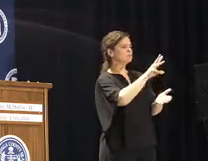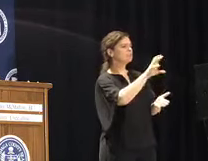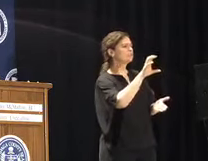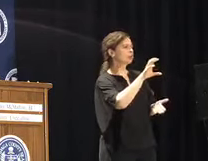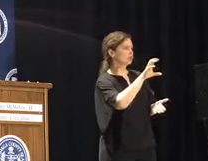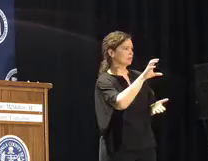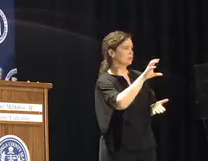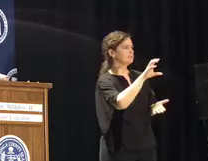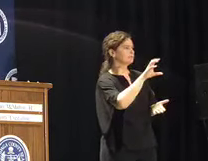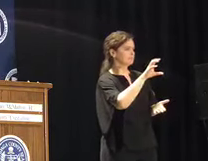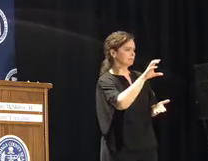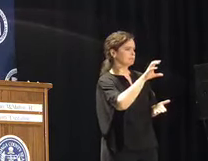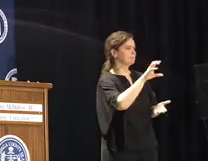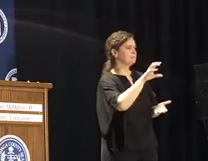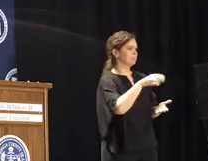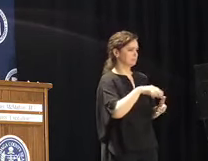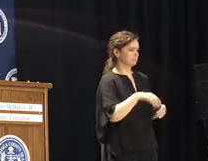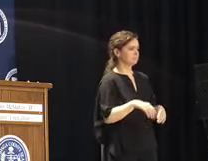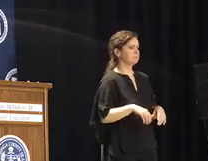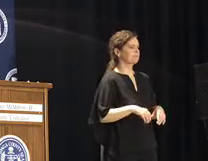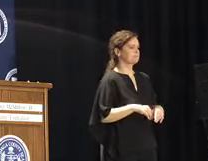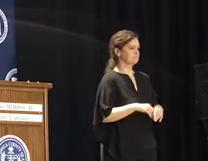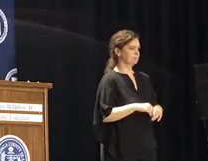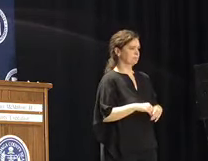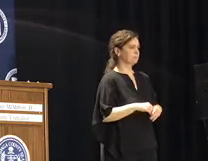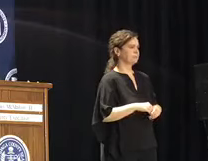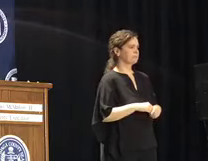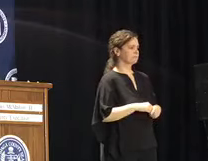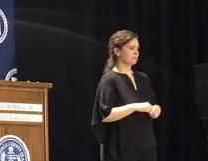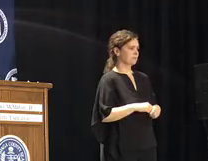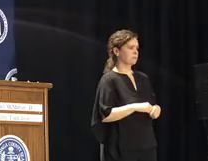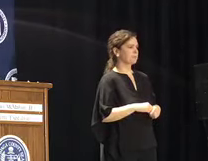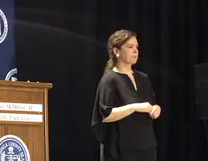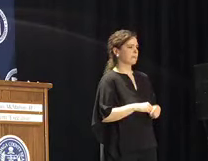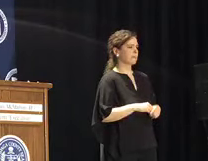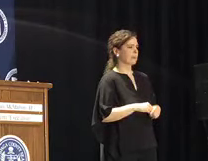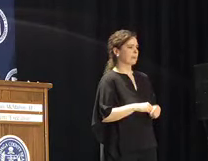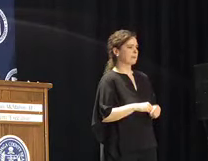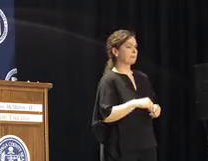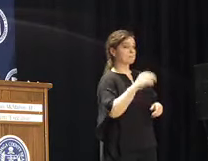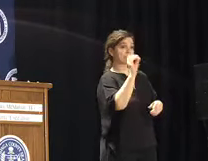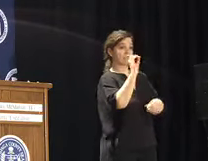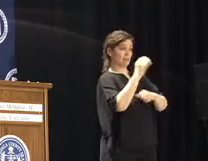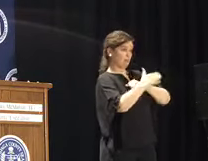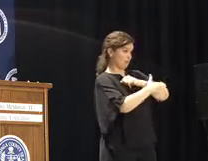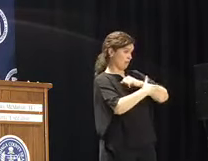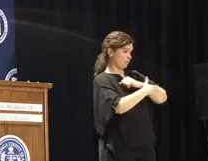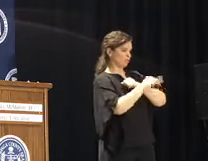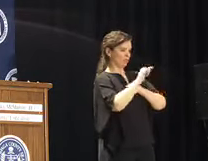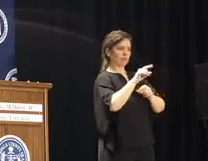of those are outside Onondaga County, though. That's left. I would say in Onondaga County, we're probably looking at a